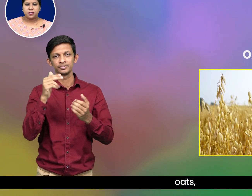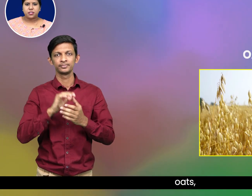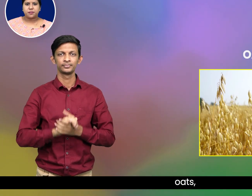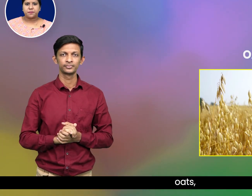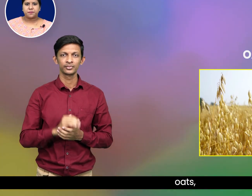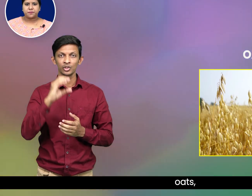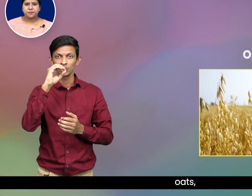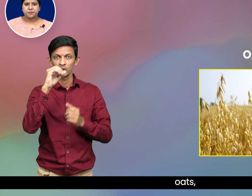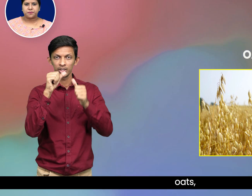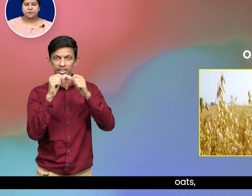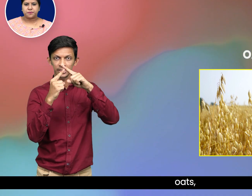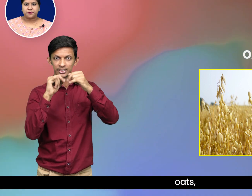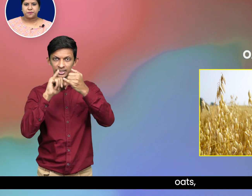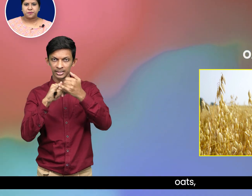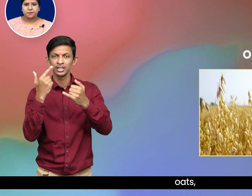oats,